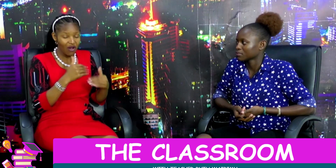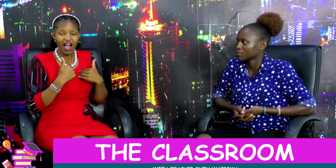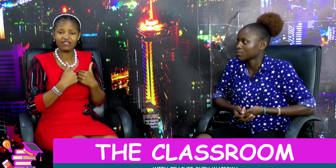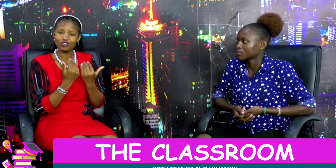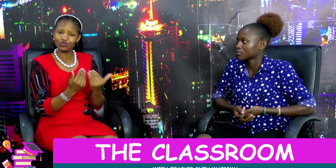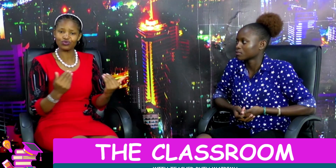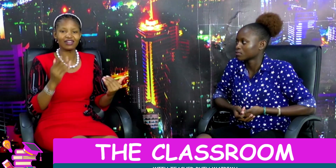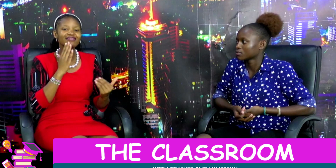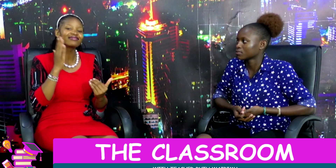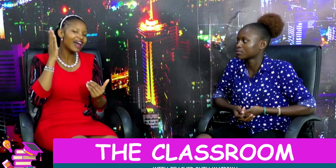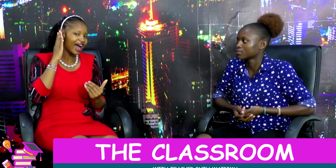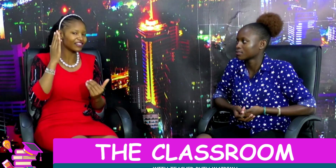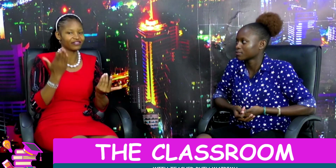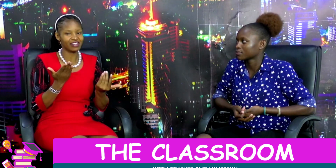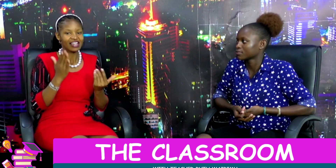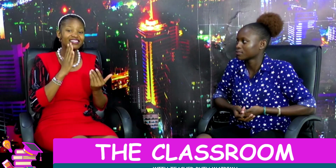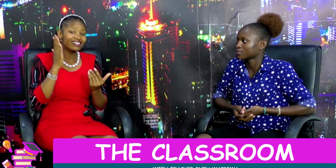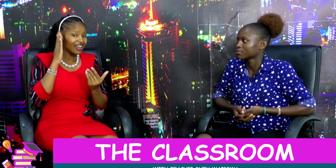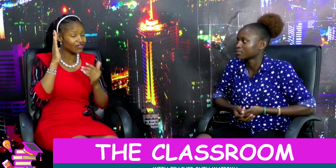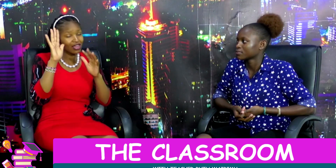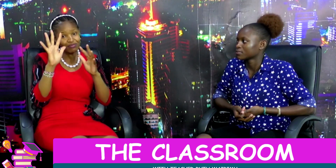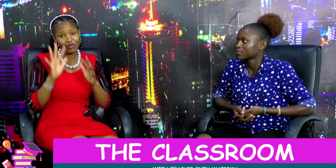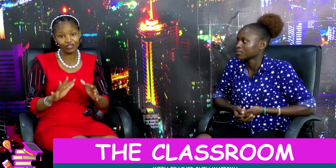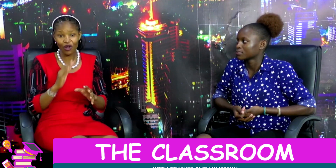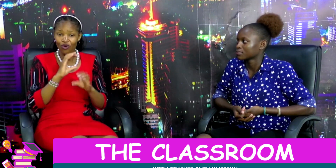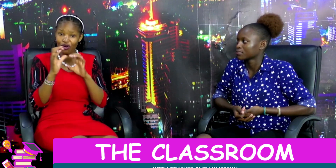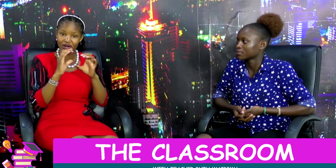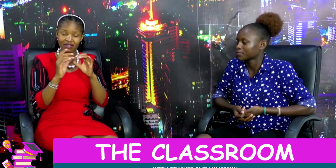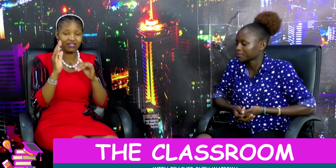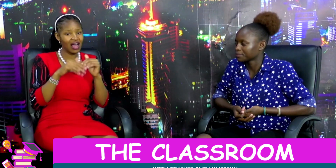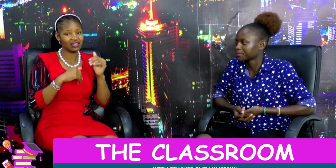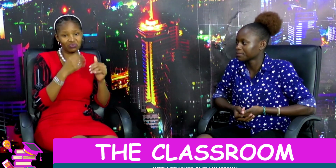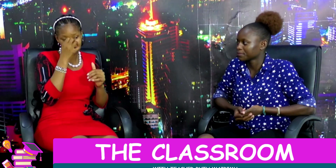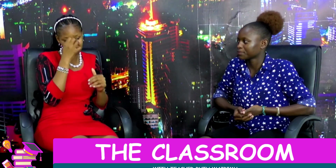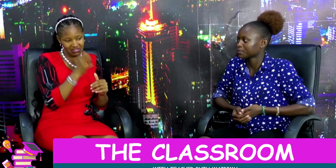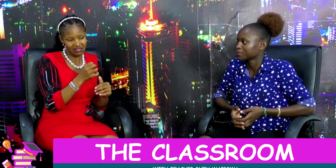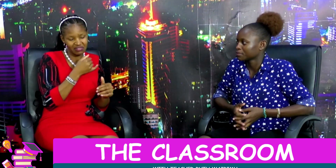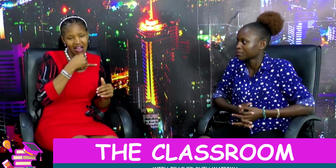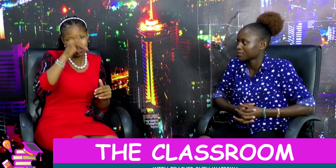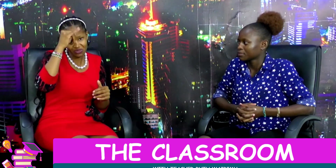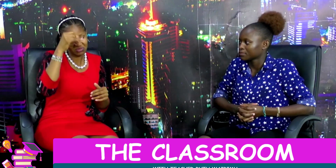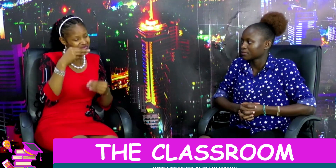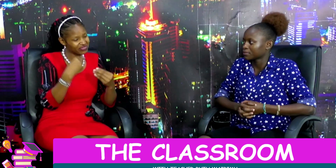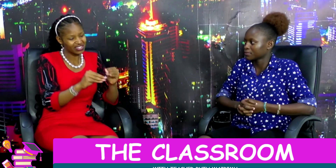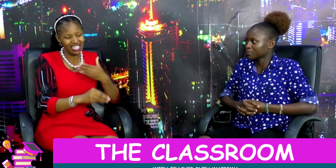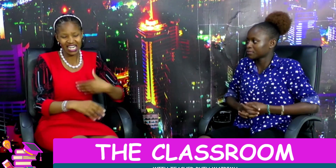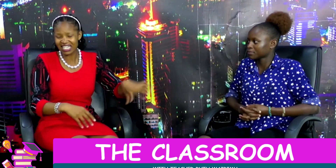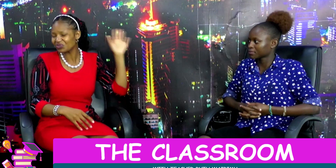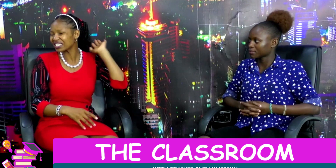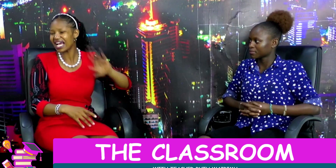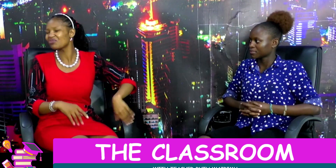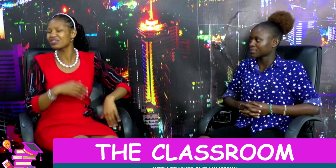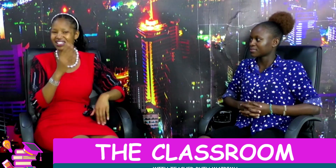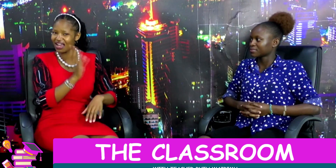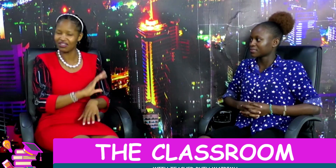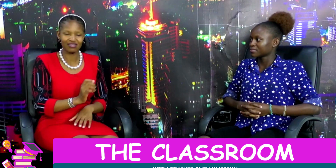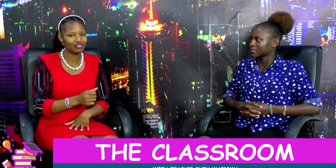spelling and it's quite difficult. But if a parent has a deaf child, it's very important not to ignore